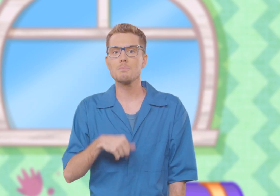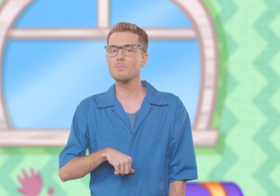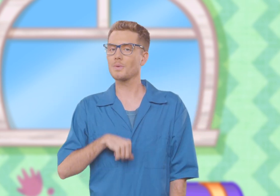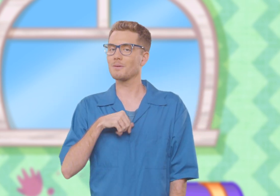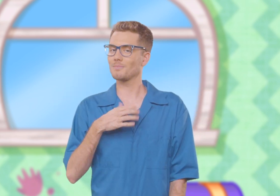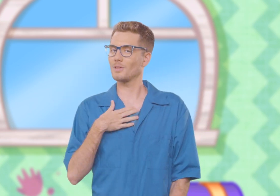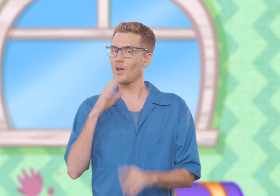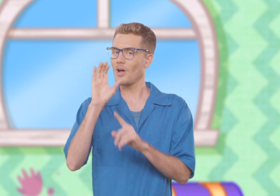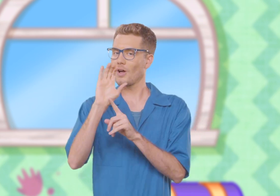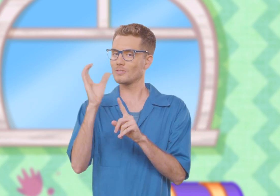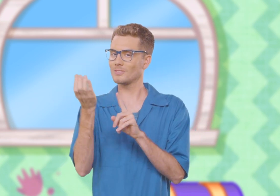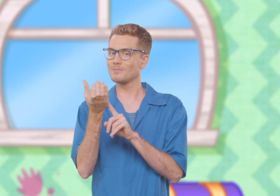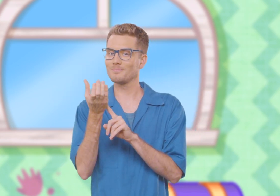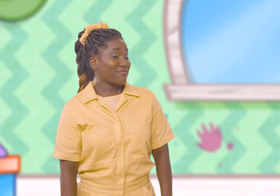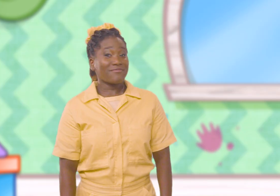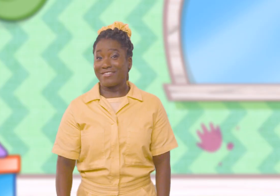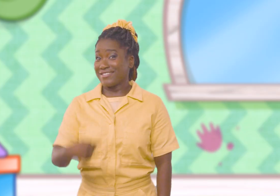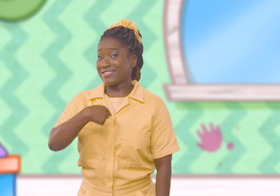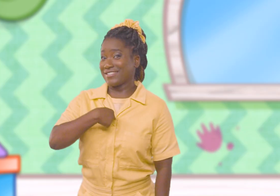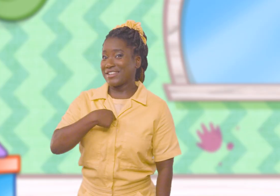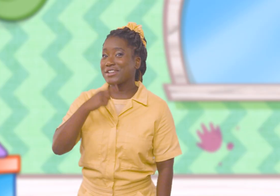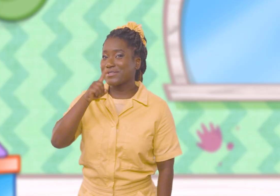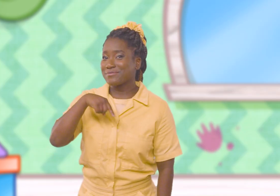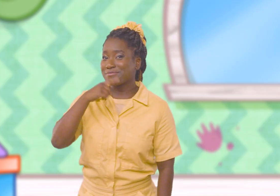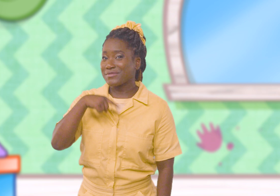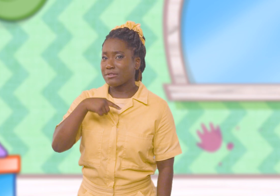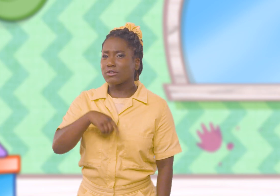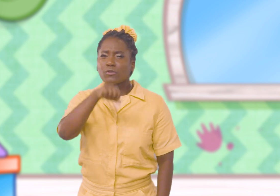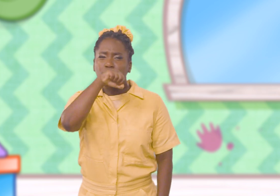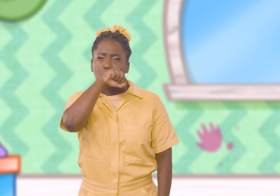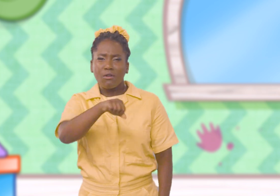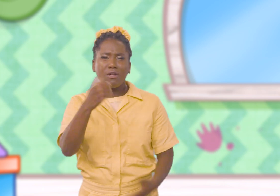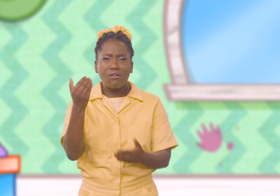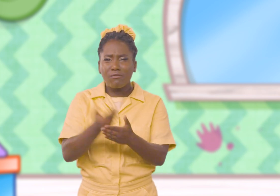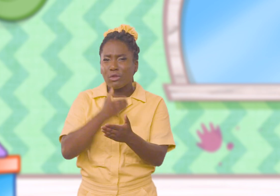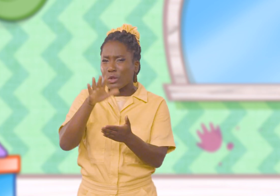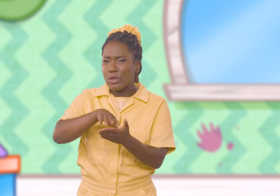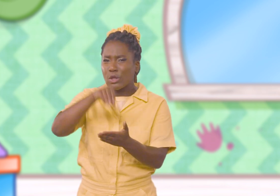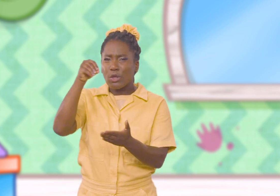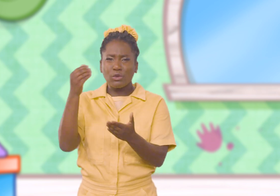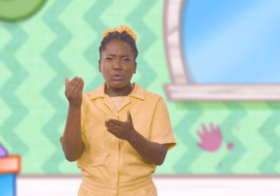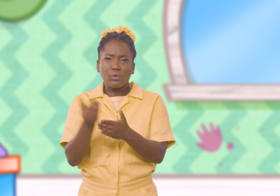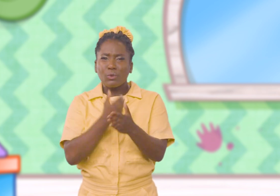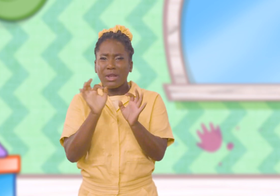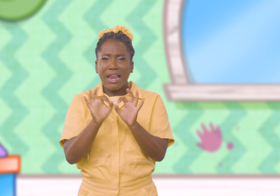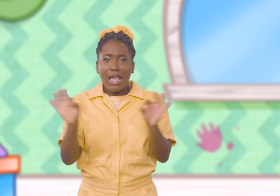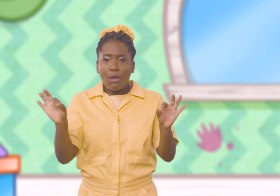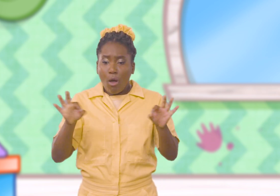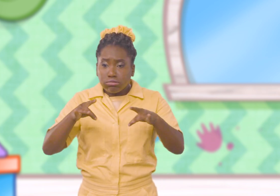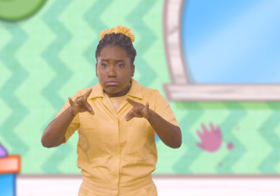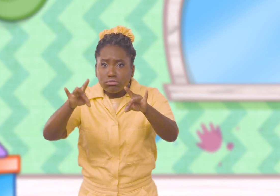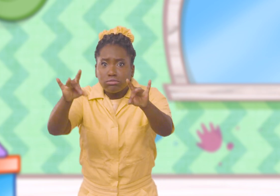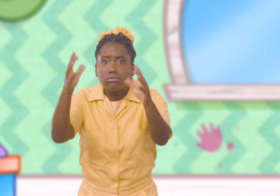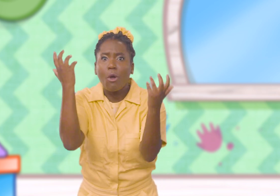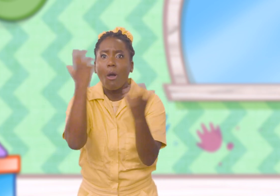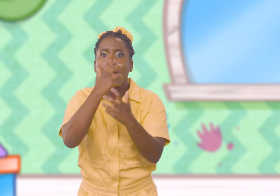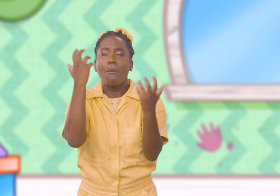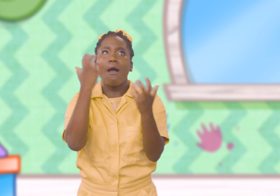I'm proud of my culture. I'm hearing. I loved learning about a new language and meeting new